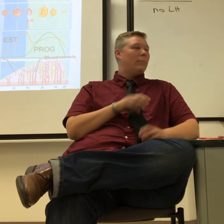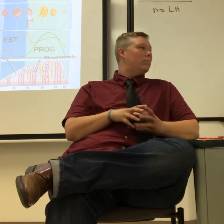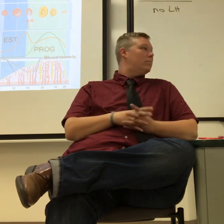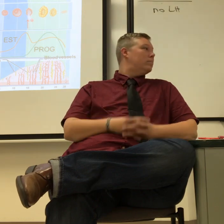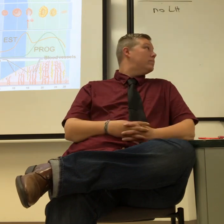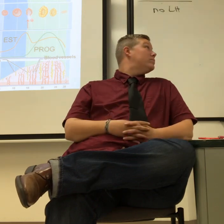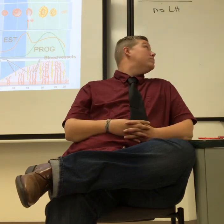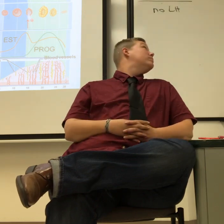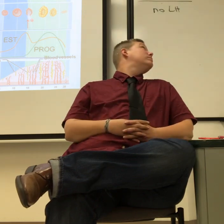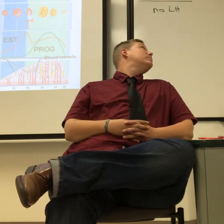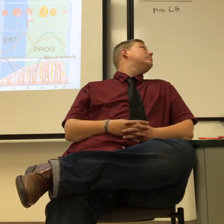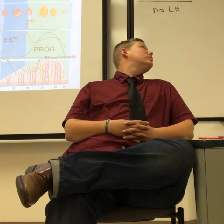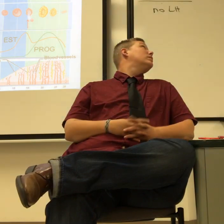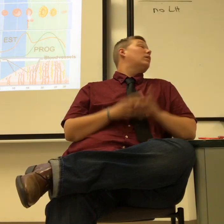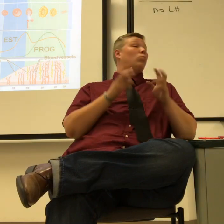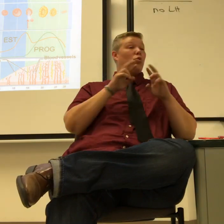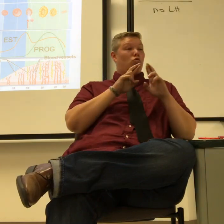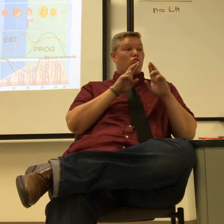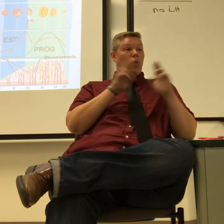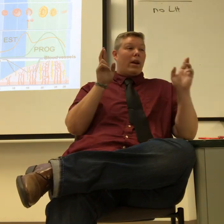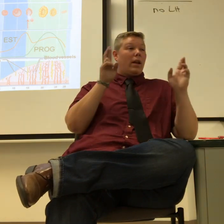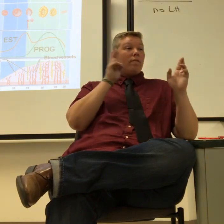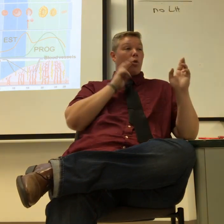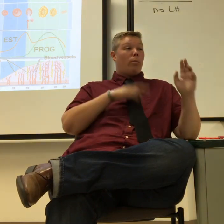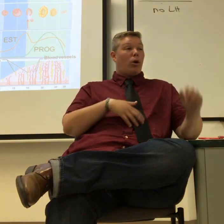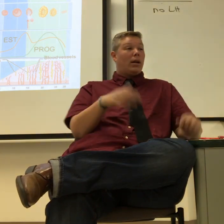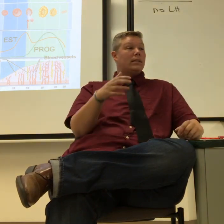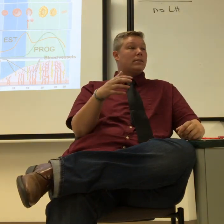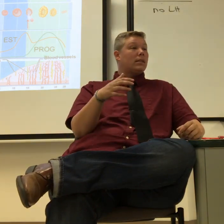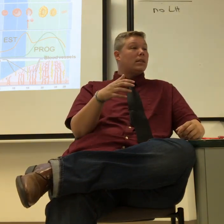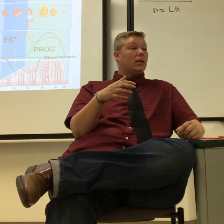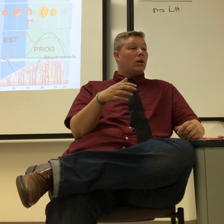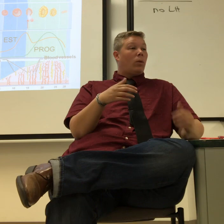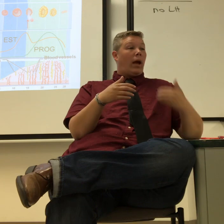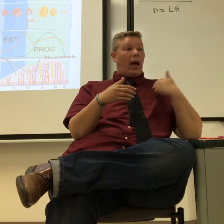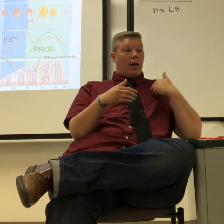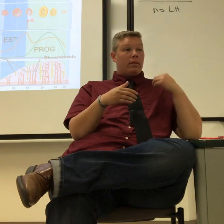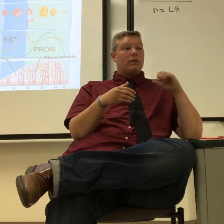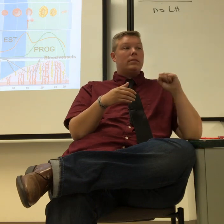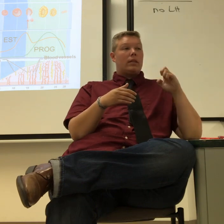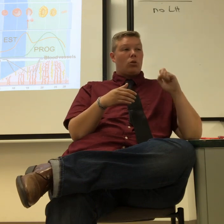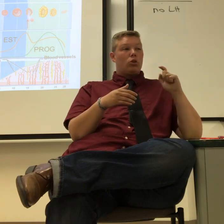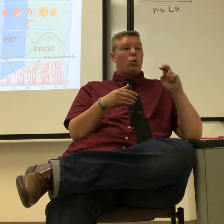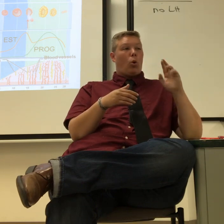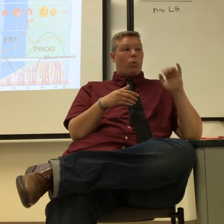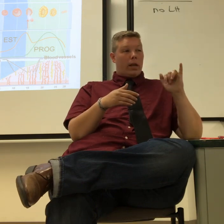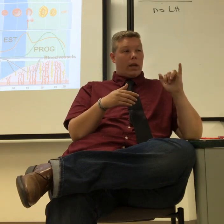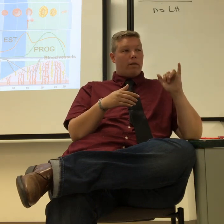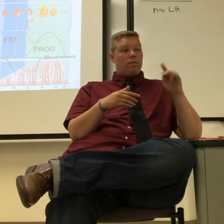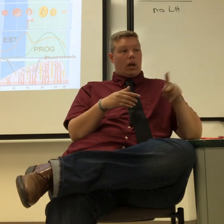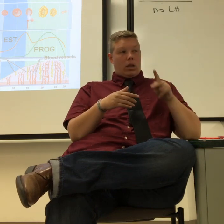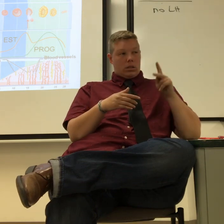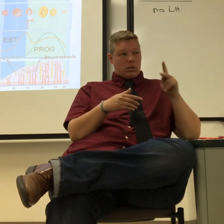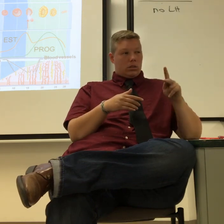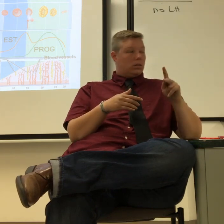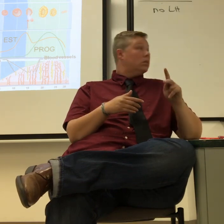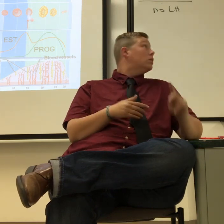And here we're all ready for pregnancy. Okay, we had the secretory phase.